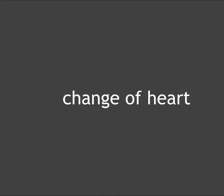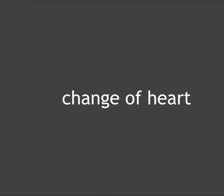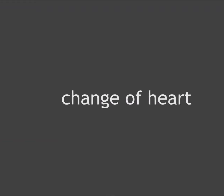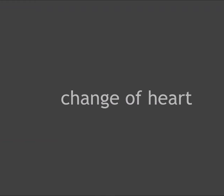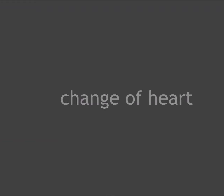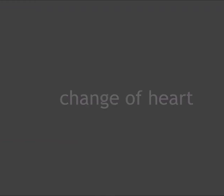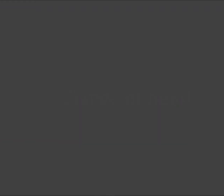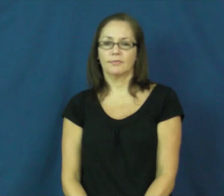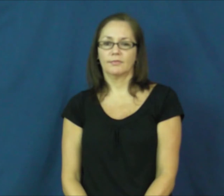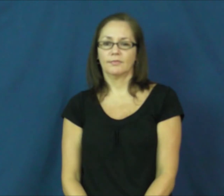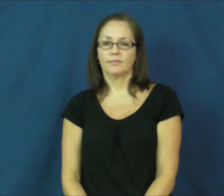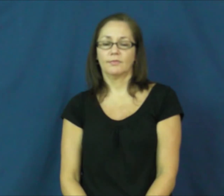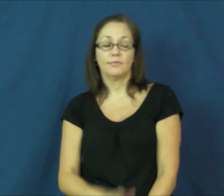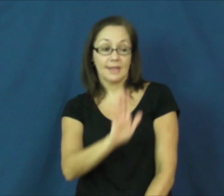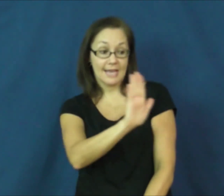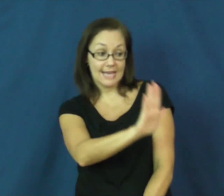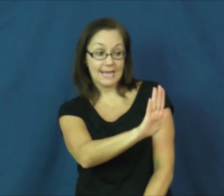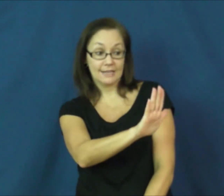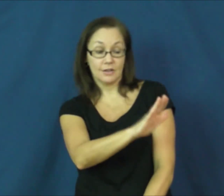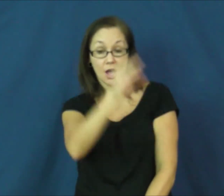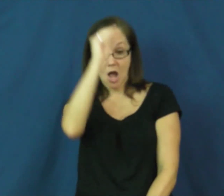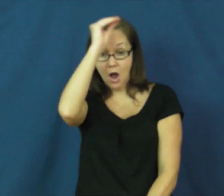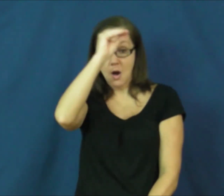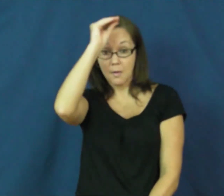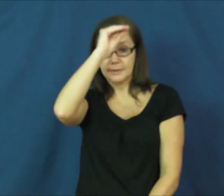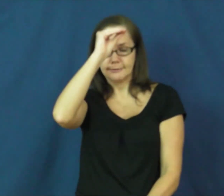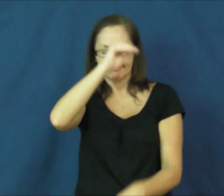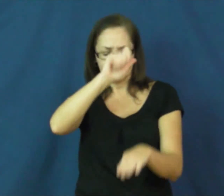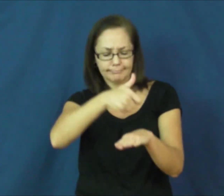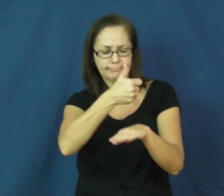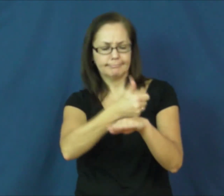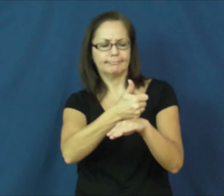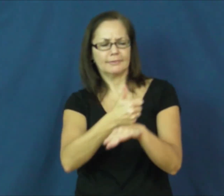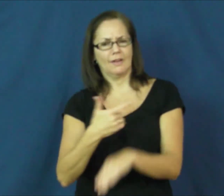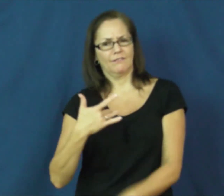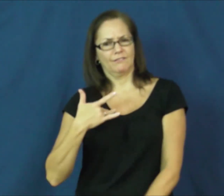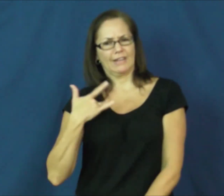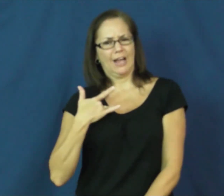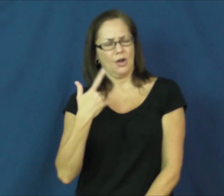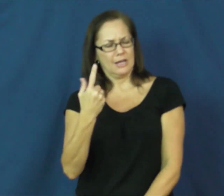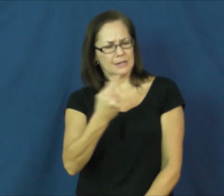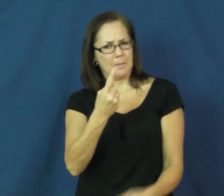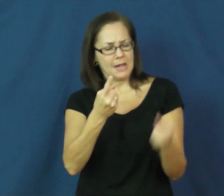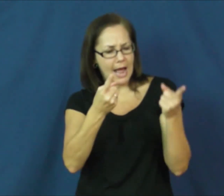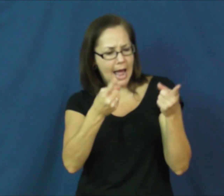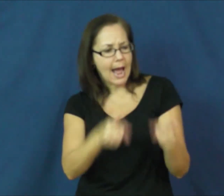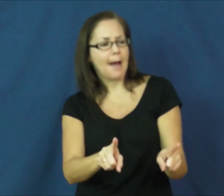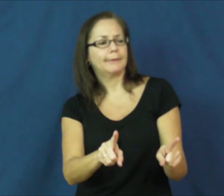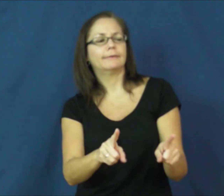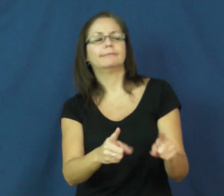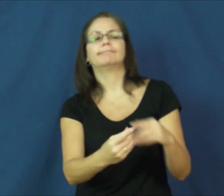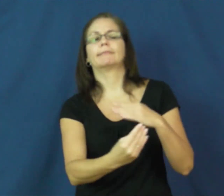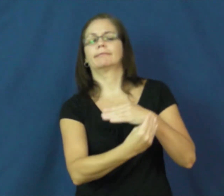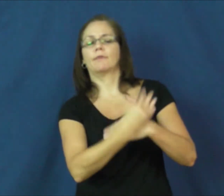You're my heart, you're my soul You're I'll keep it shining